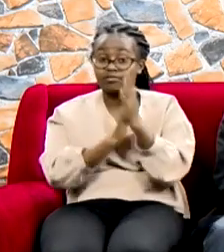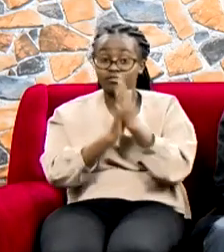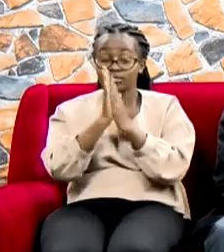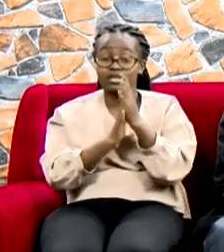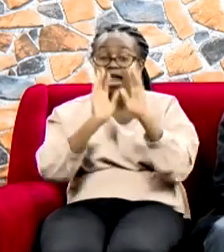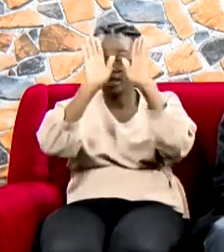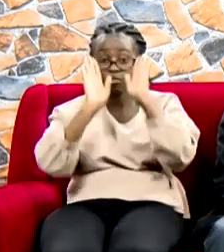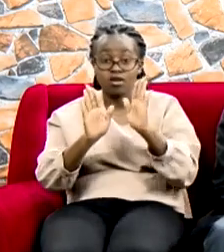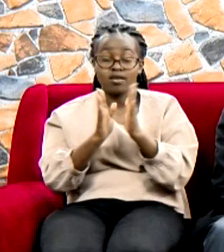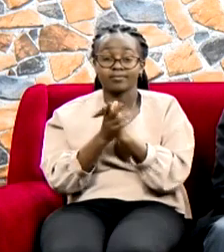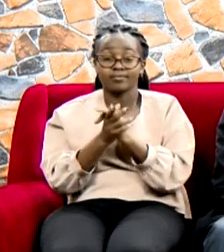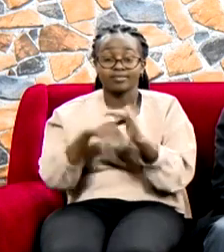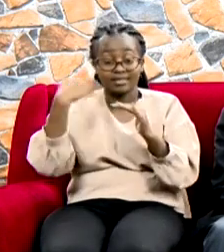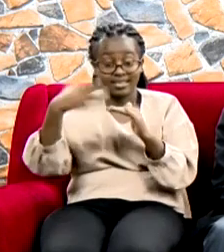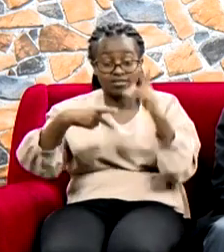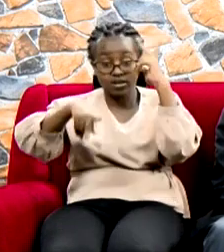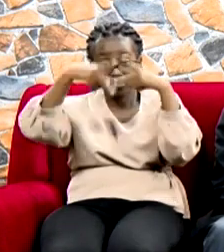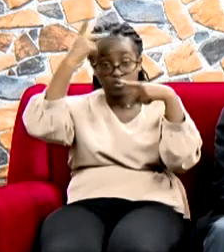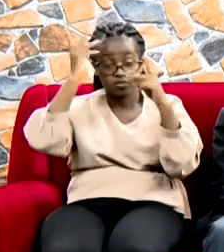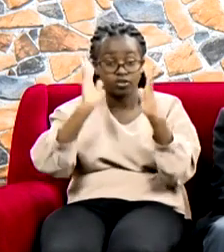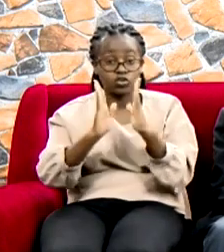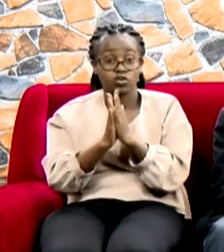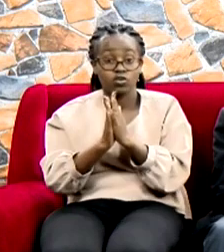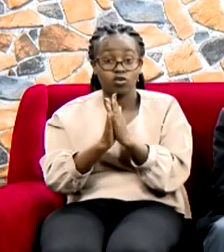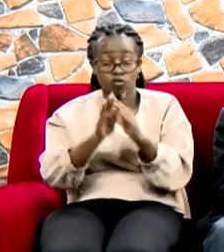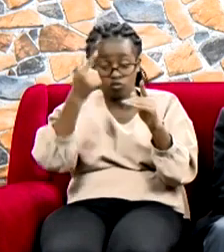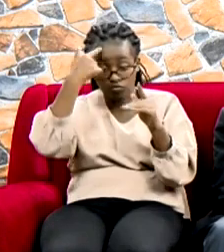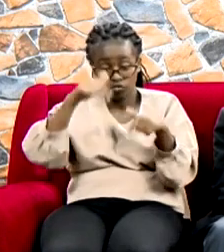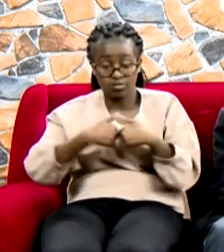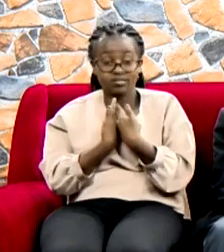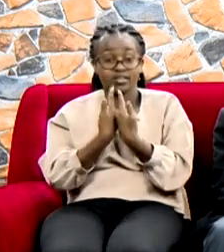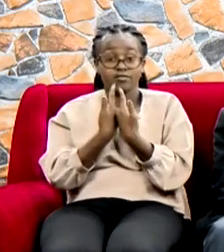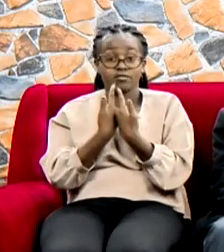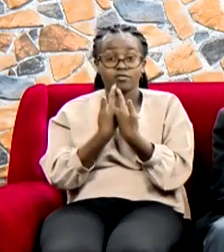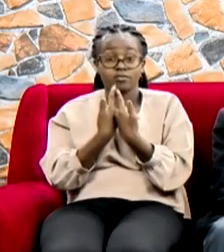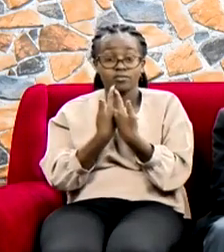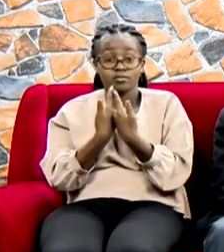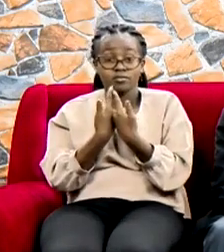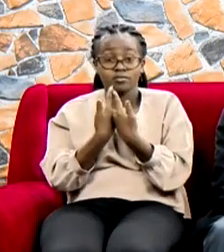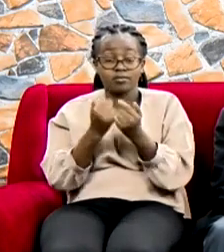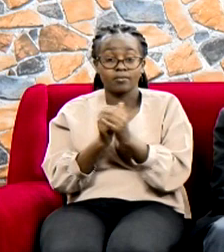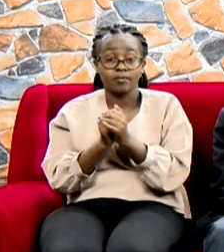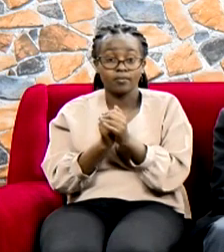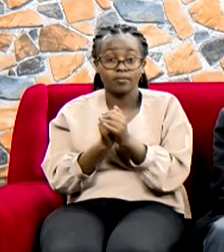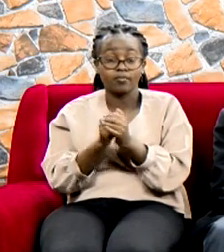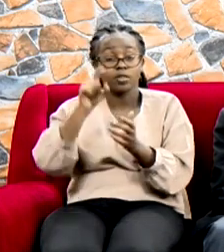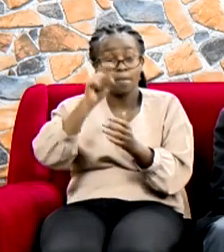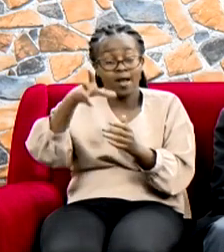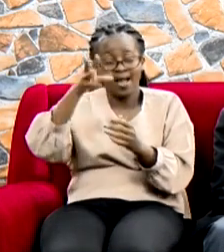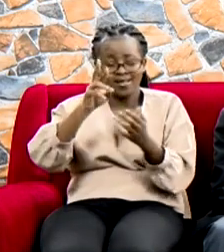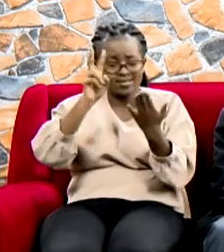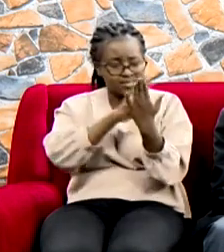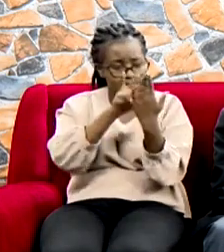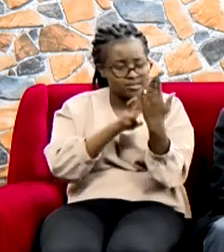important. You know, in every profession, even for me to survive in the field, in consultancy, I must read every